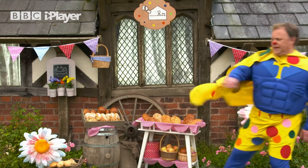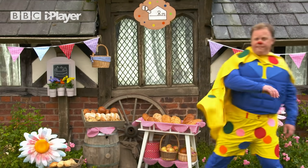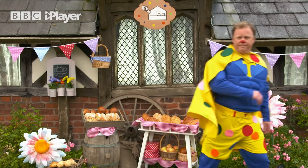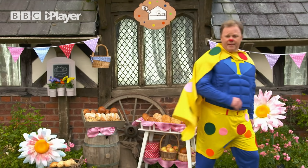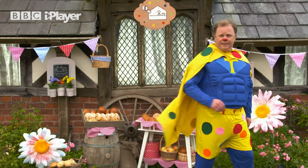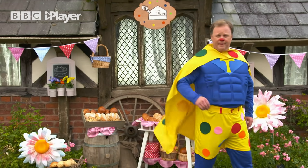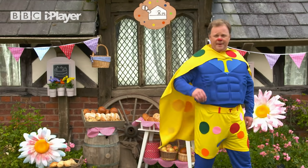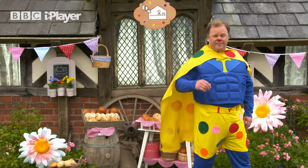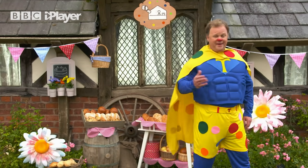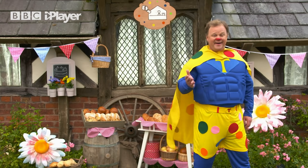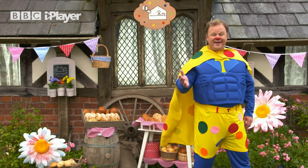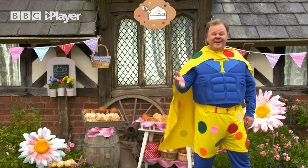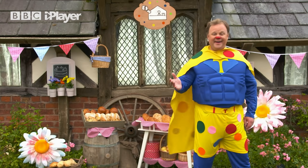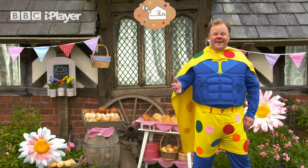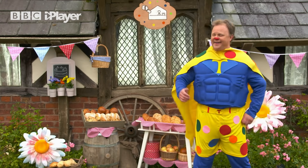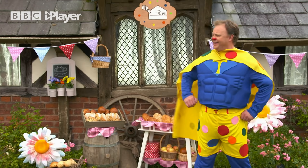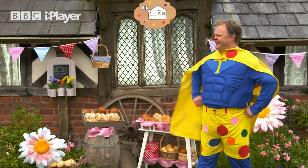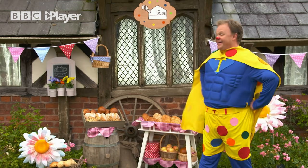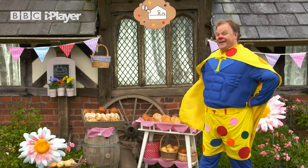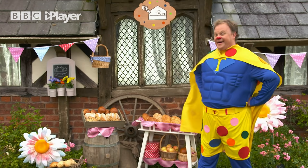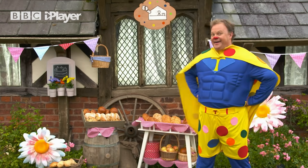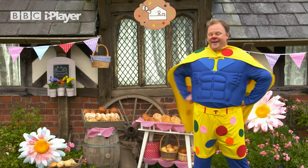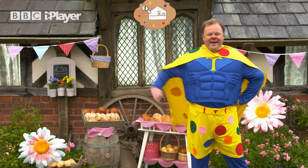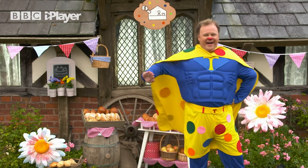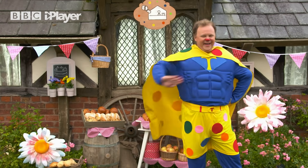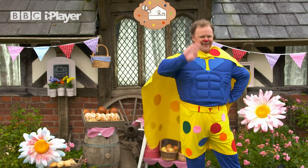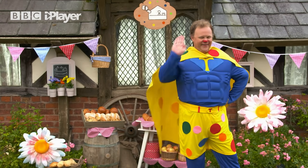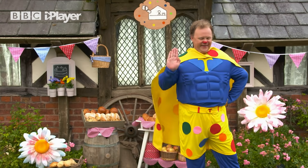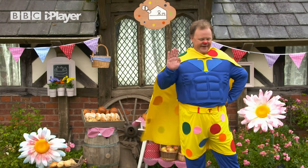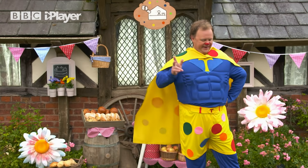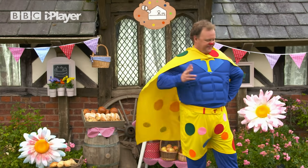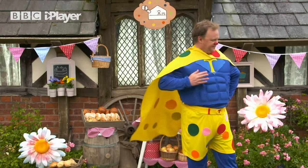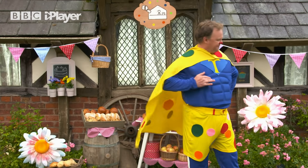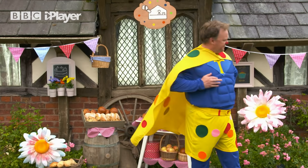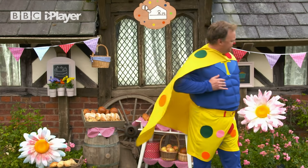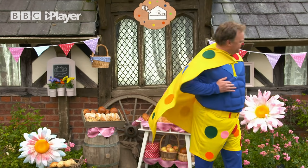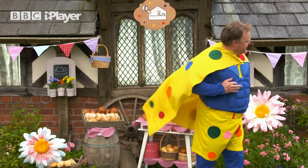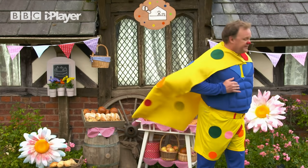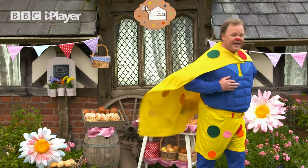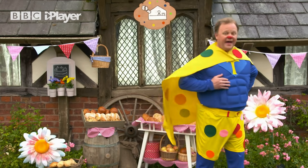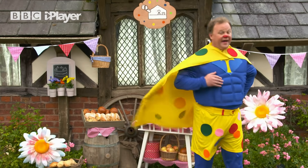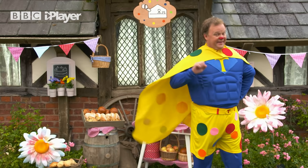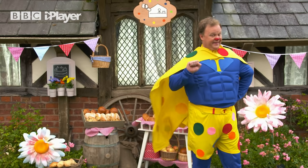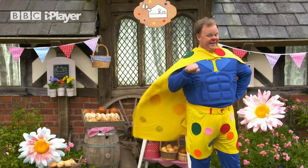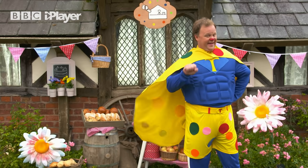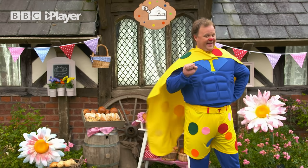Rum, ba-ba-ba-bum. Hello, Super Tumble. Hello. You look busy.